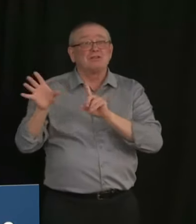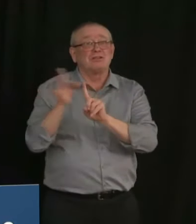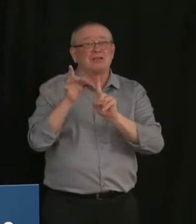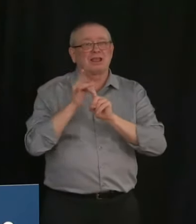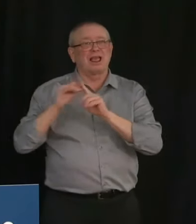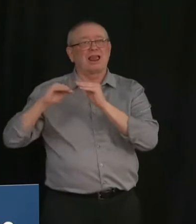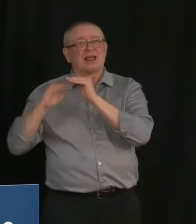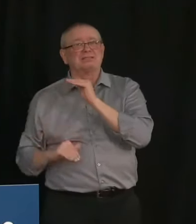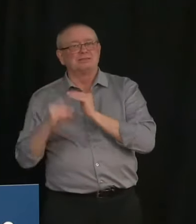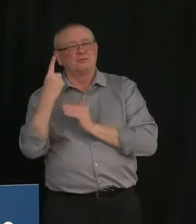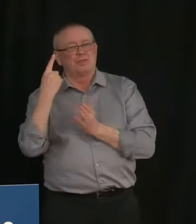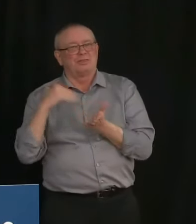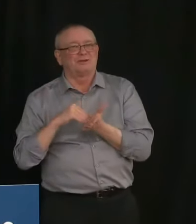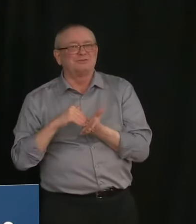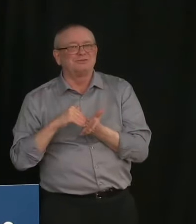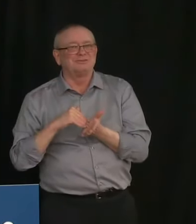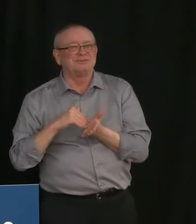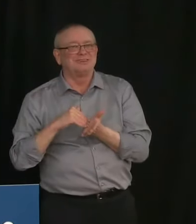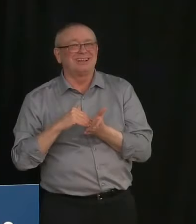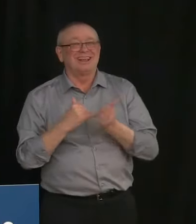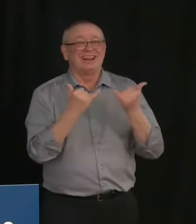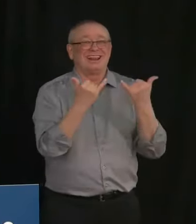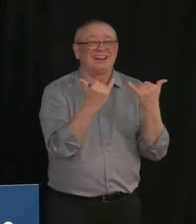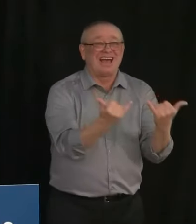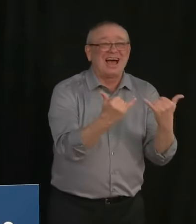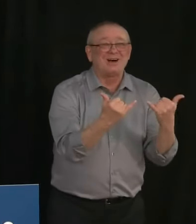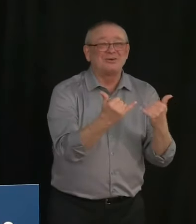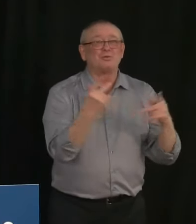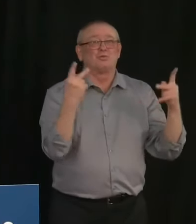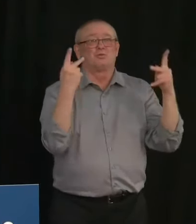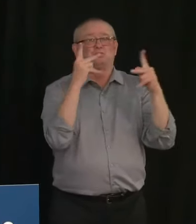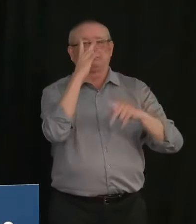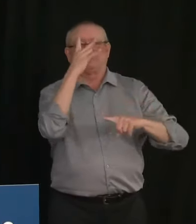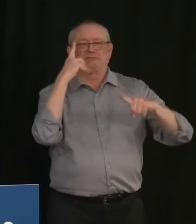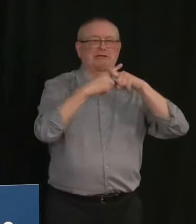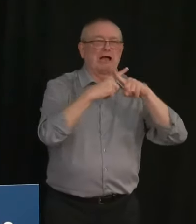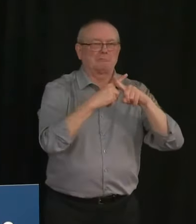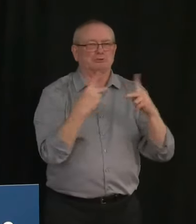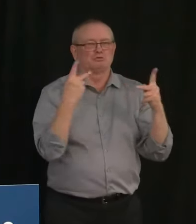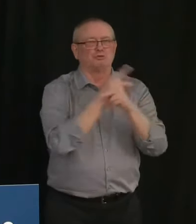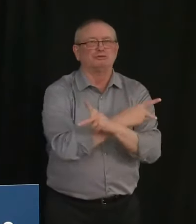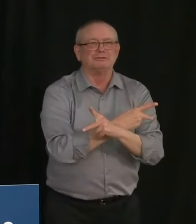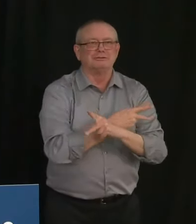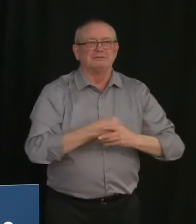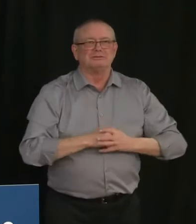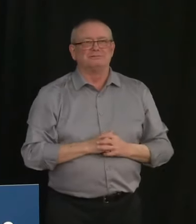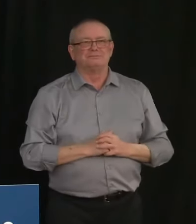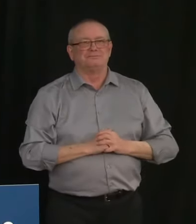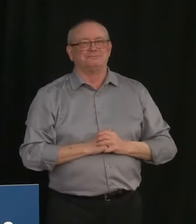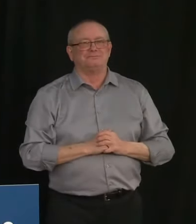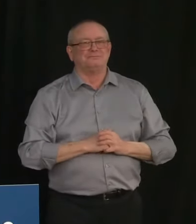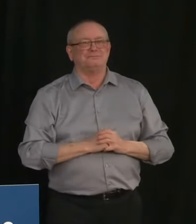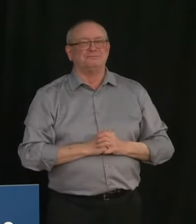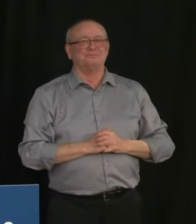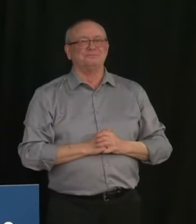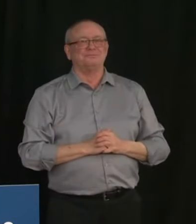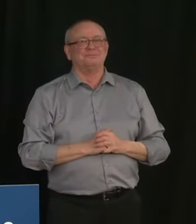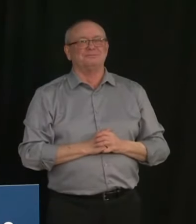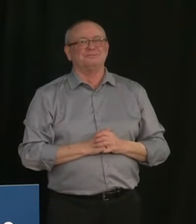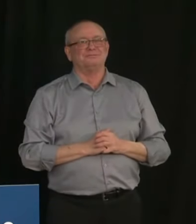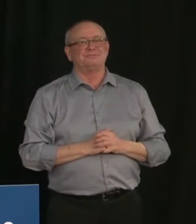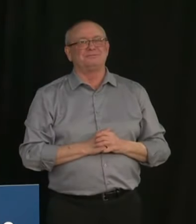are almost 7 times the active cases today that there were at that time. To be clear, our province has